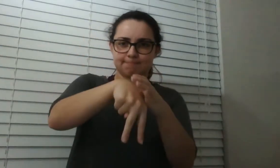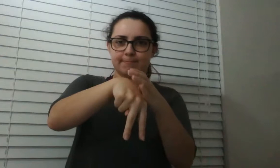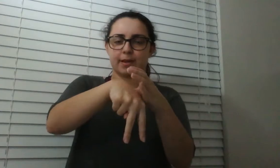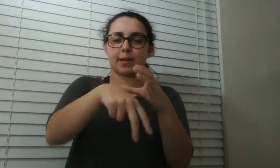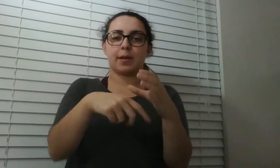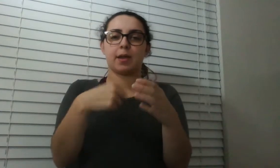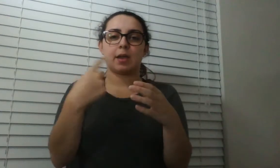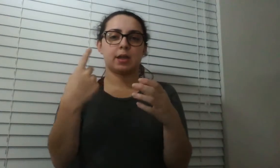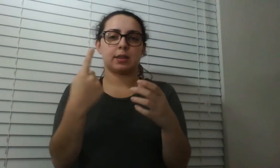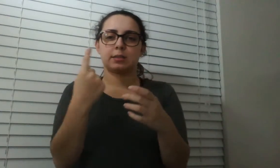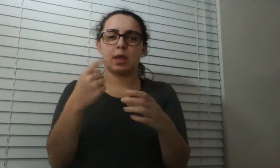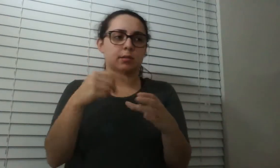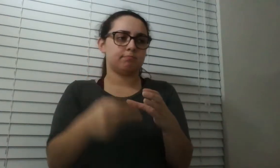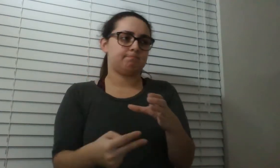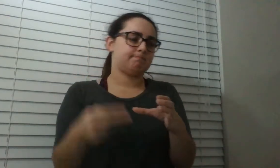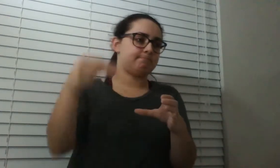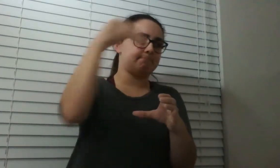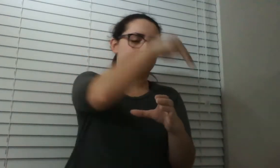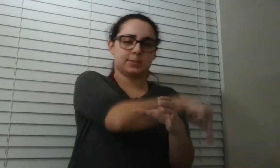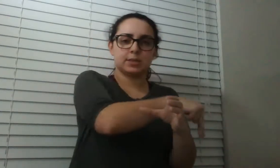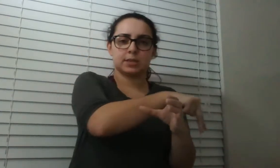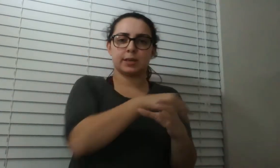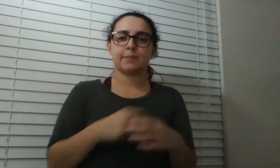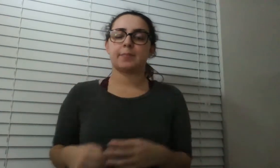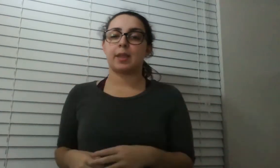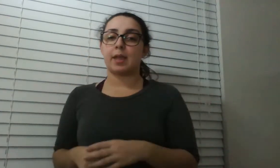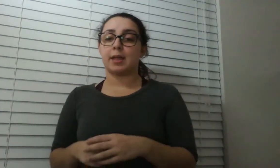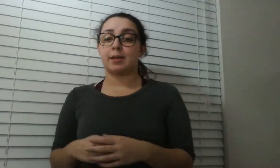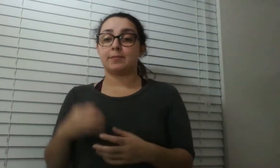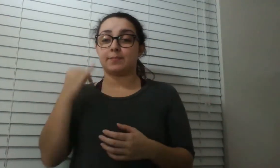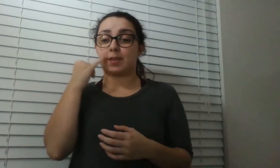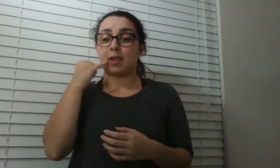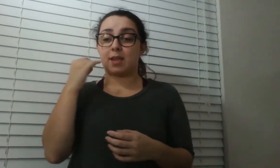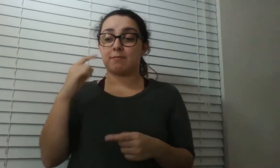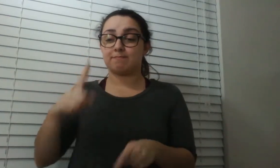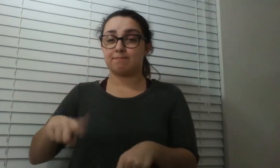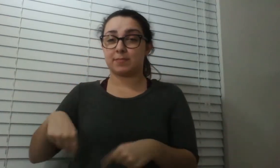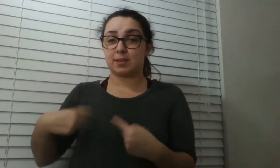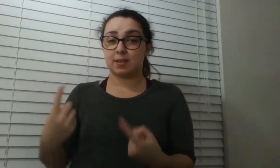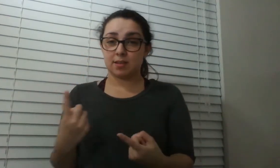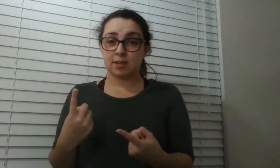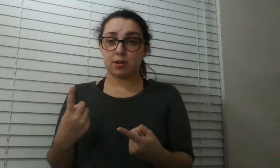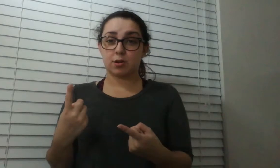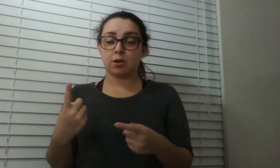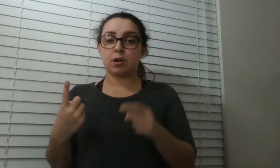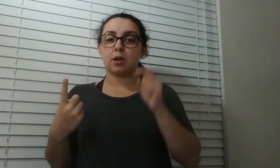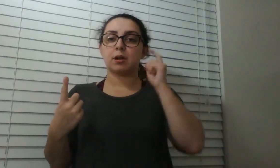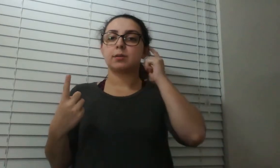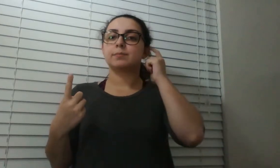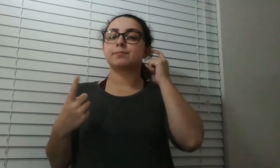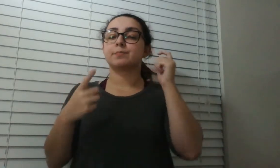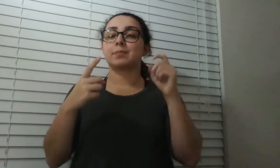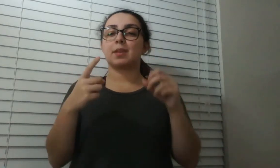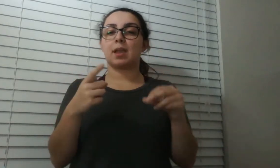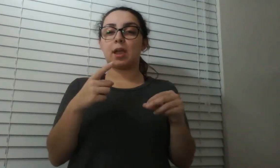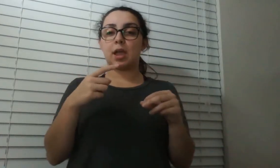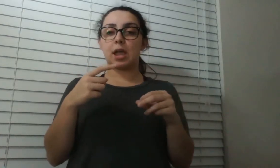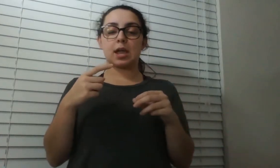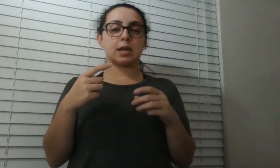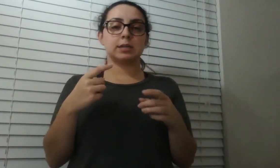way. Mm-hmm. If then later, even like years later, the swamp I'm Robert. spat out a copy, the fact that the real Robert